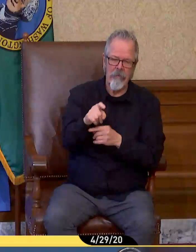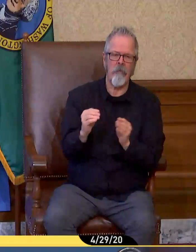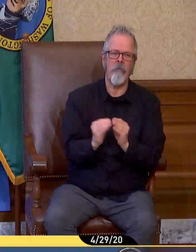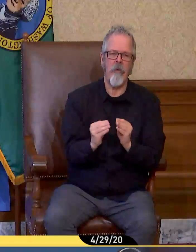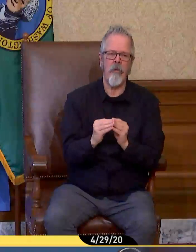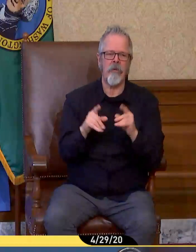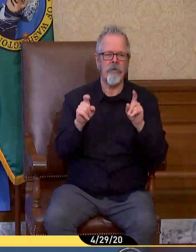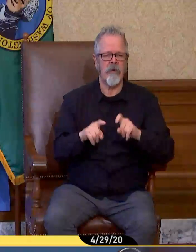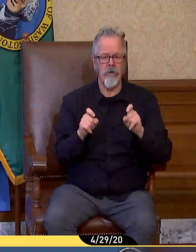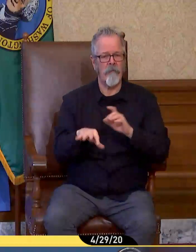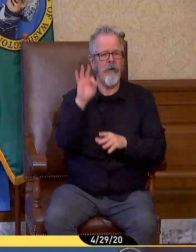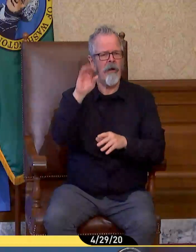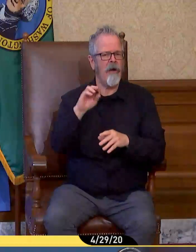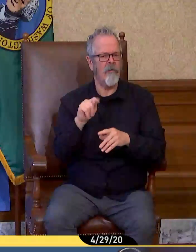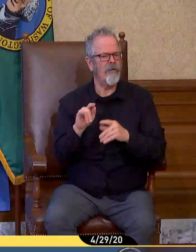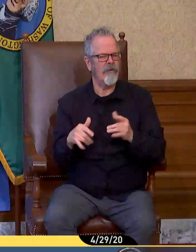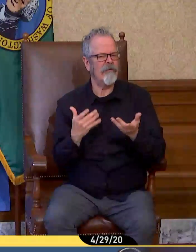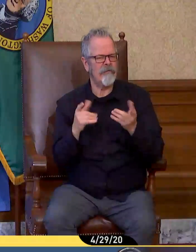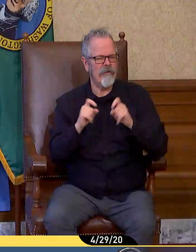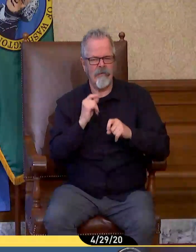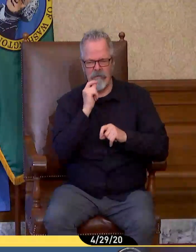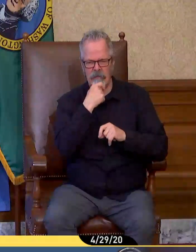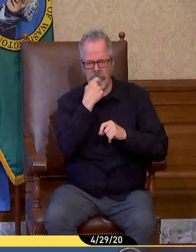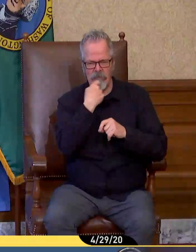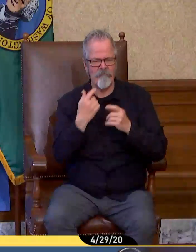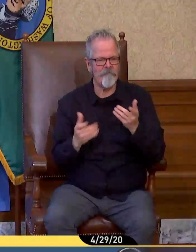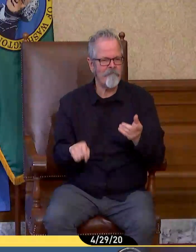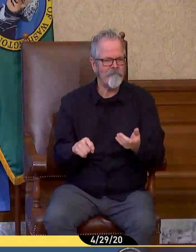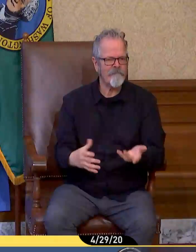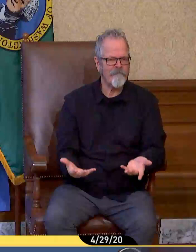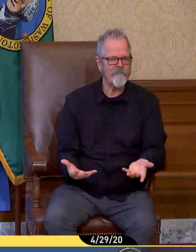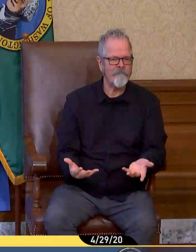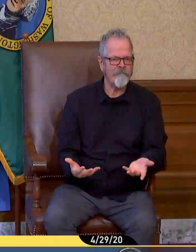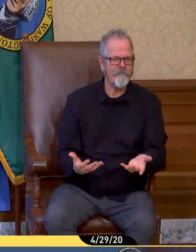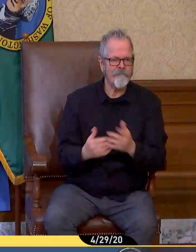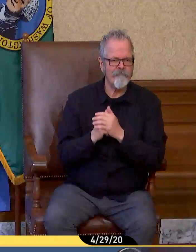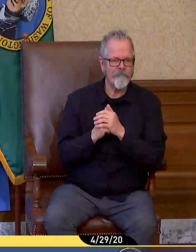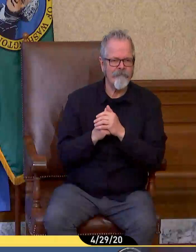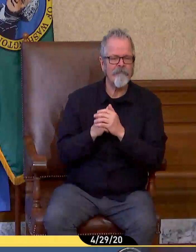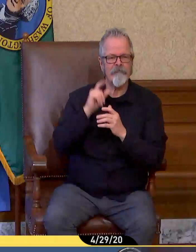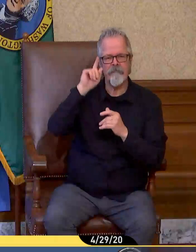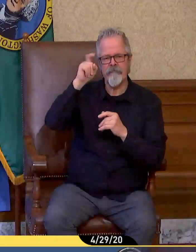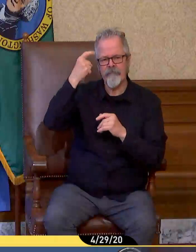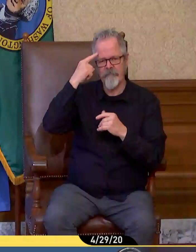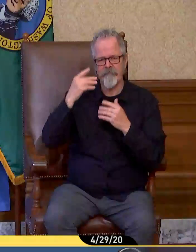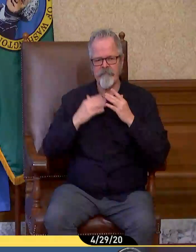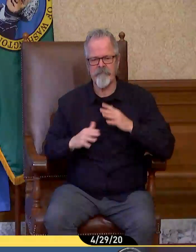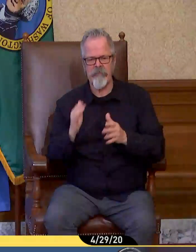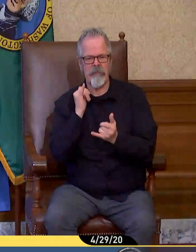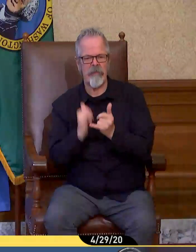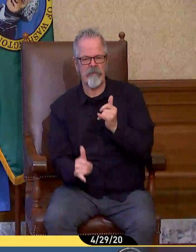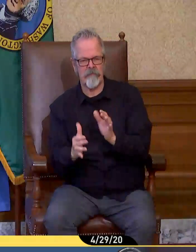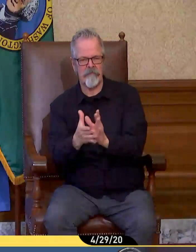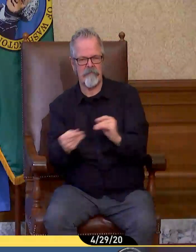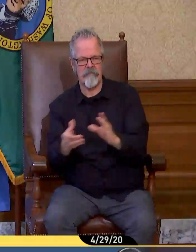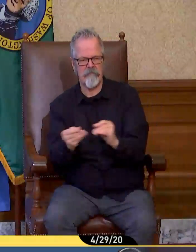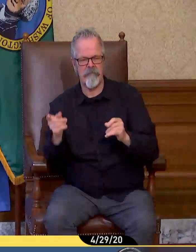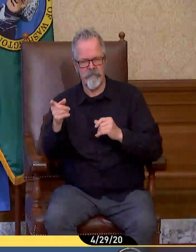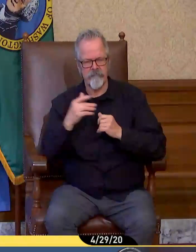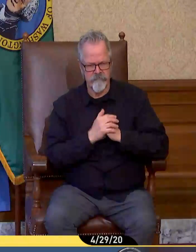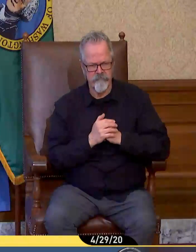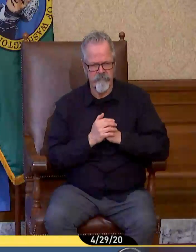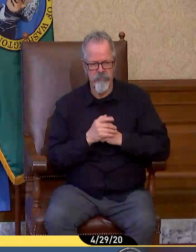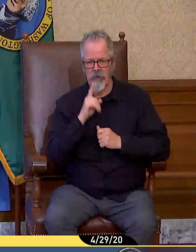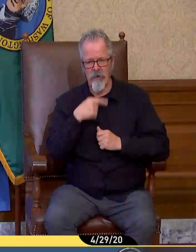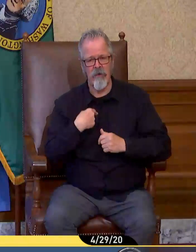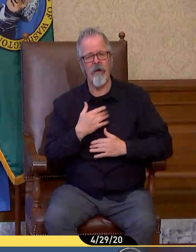chance to talk about this. We know people are extremely interested in our decision making. We wanted to share with you virtually everything